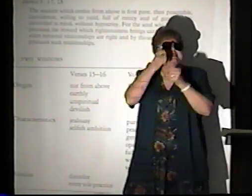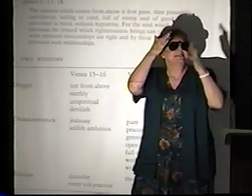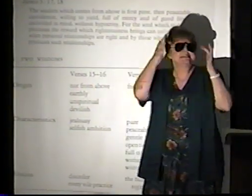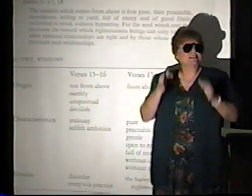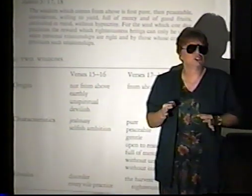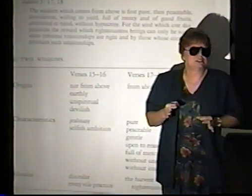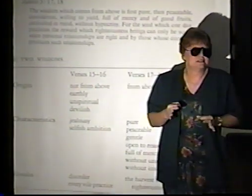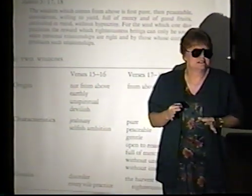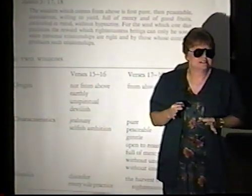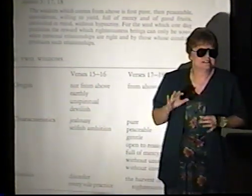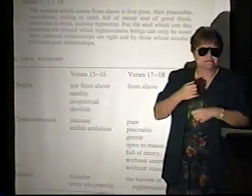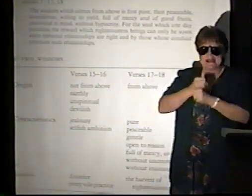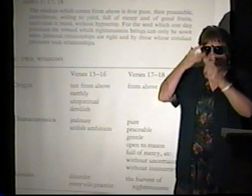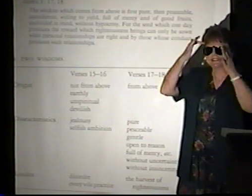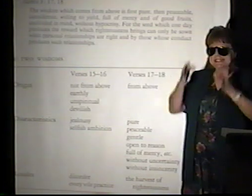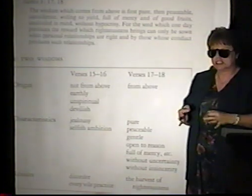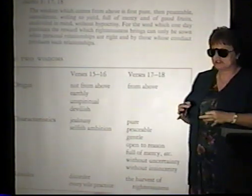baby Tip Tip. And Tip Tip.